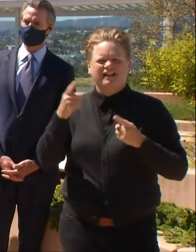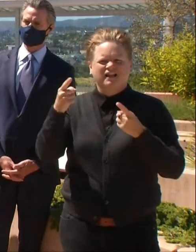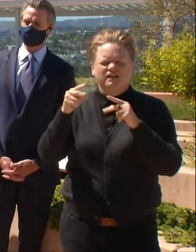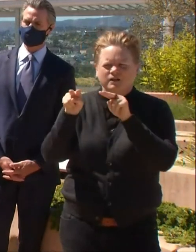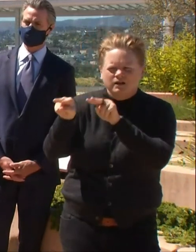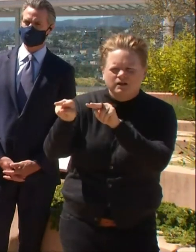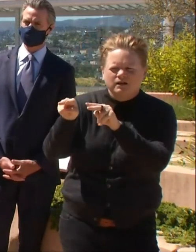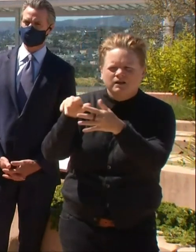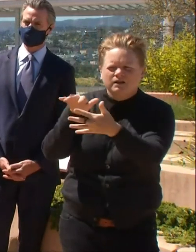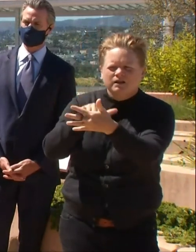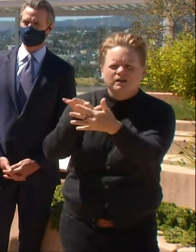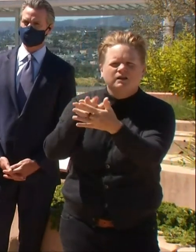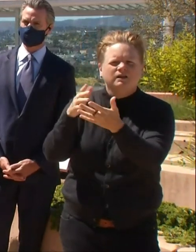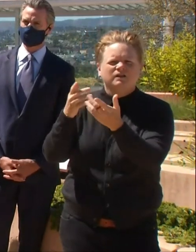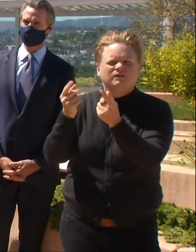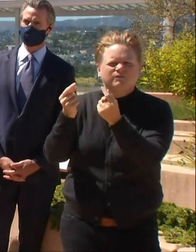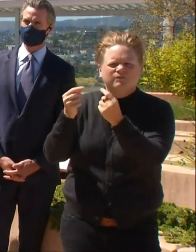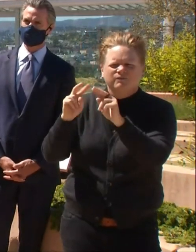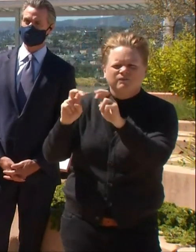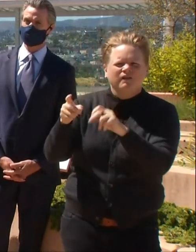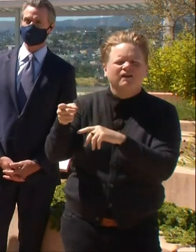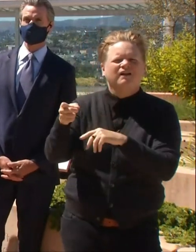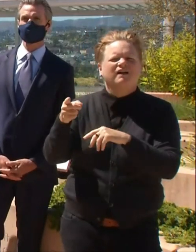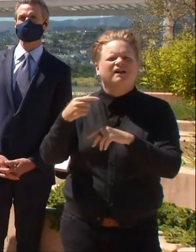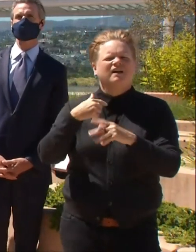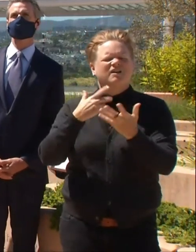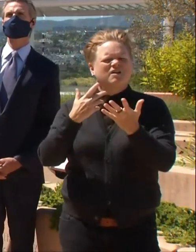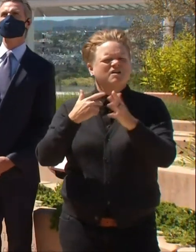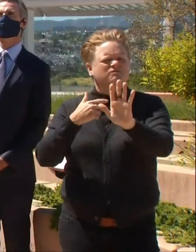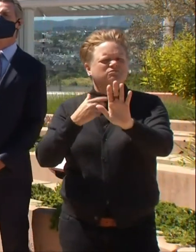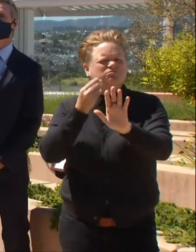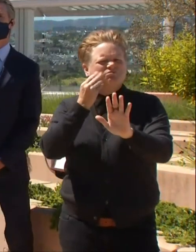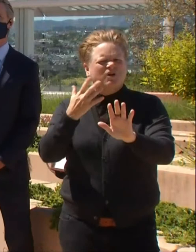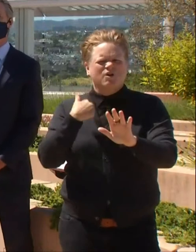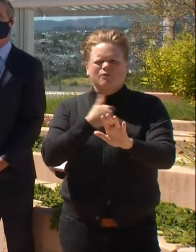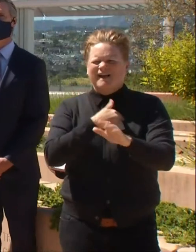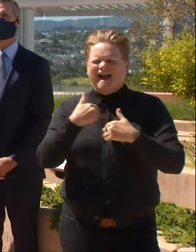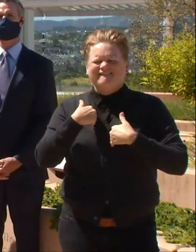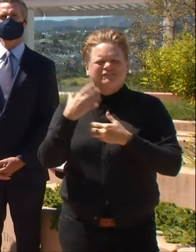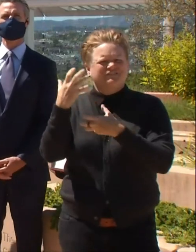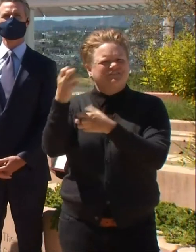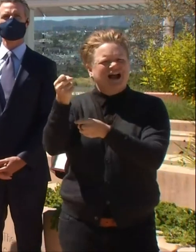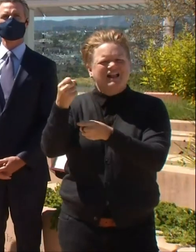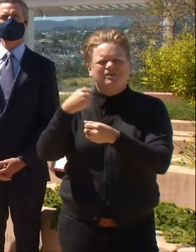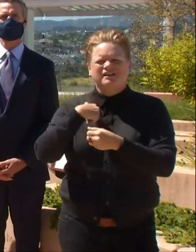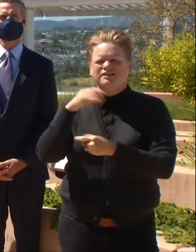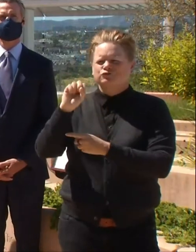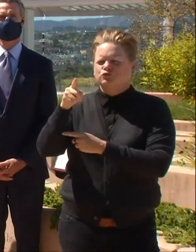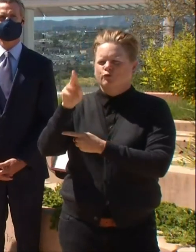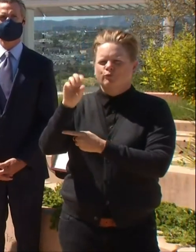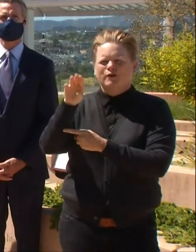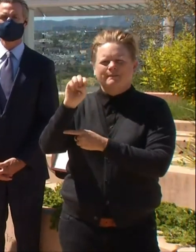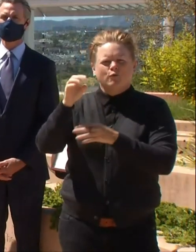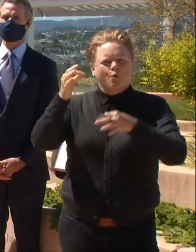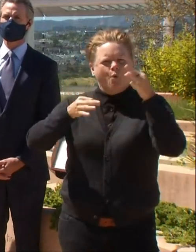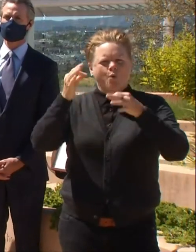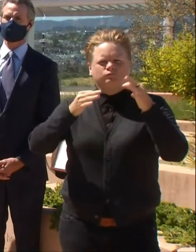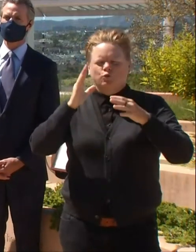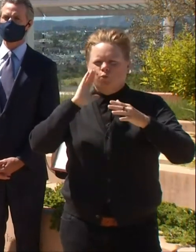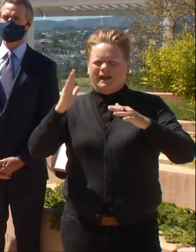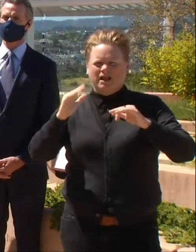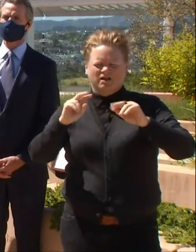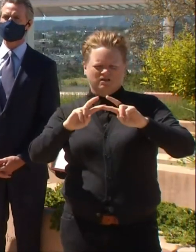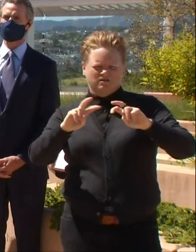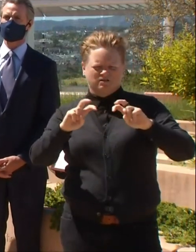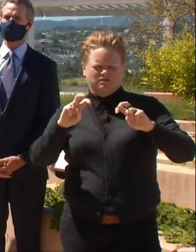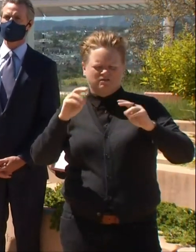though, that the Supreme Court, as it has done many times in the past, will take a thoughtful view in interpreting the Second